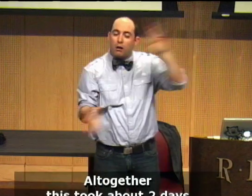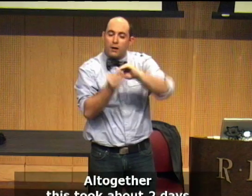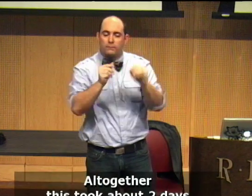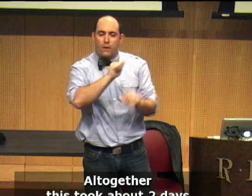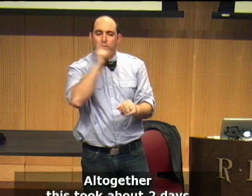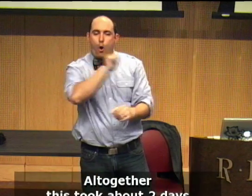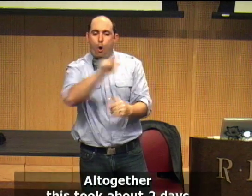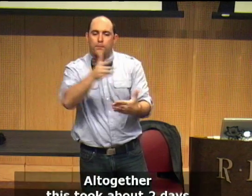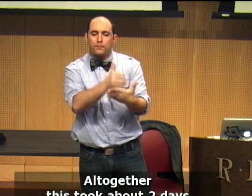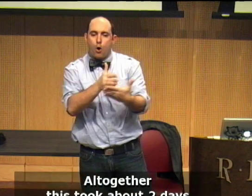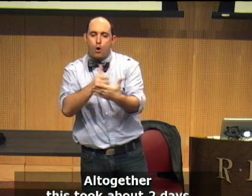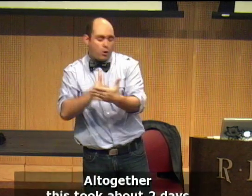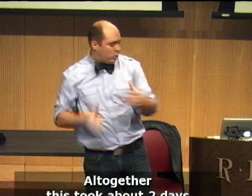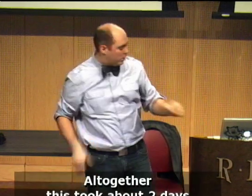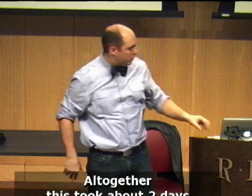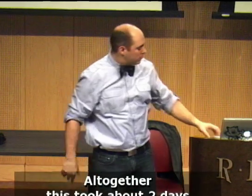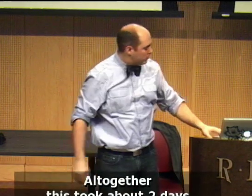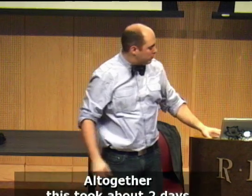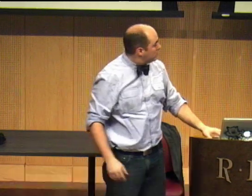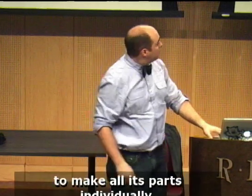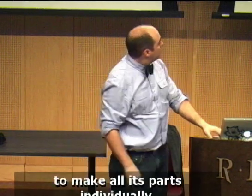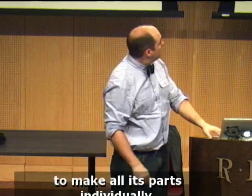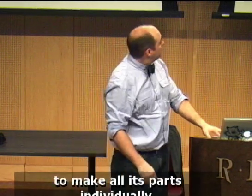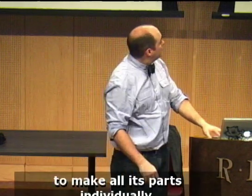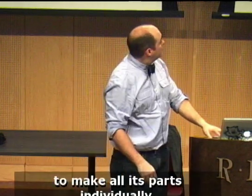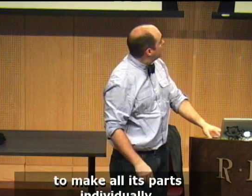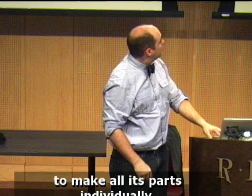Altogether, this took about 2 days to make all its